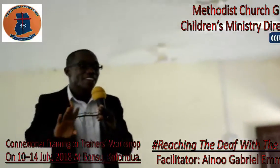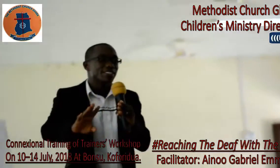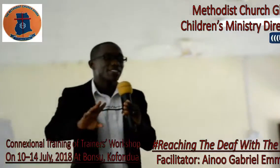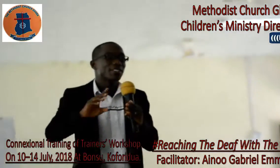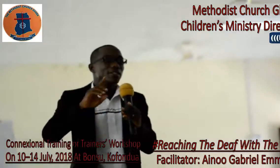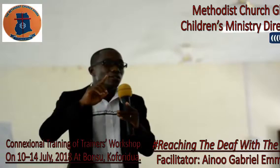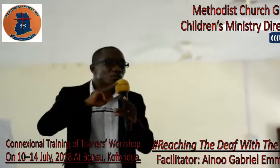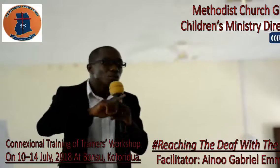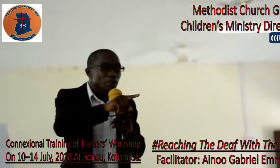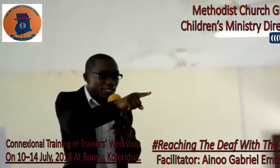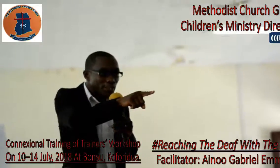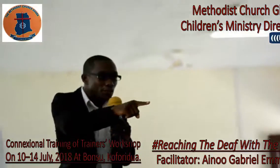nice to meet you.